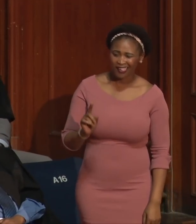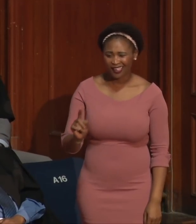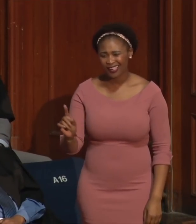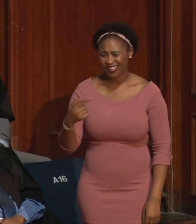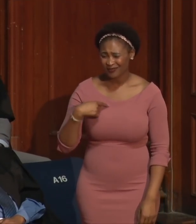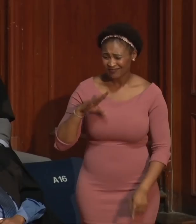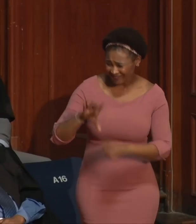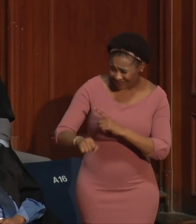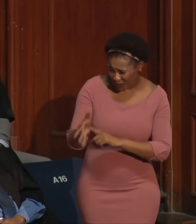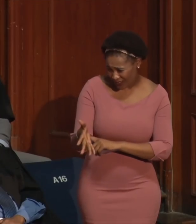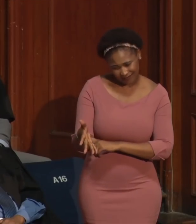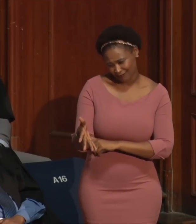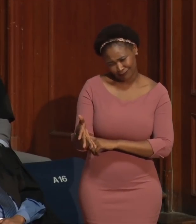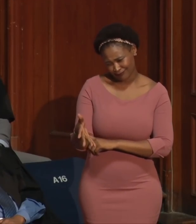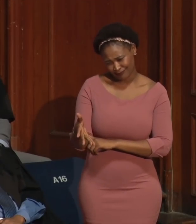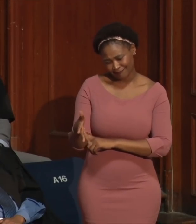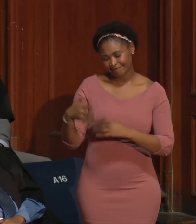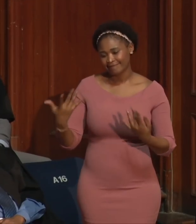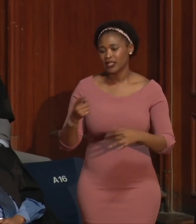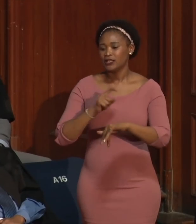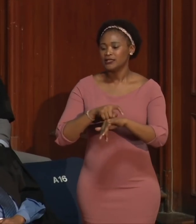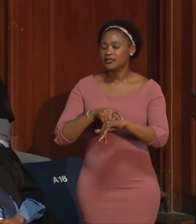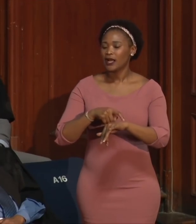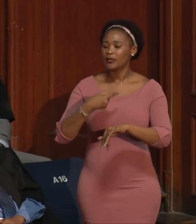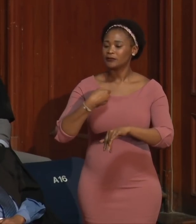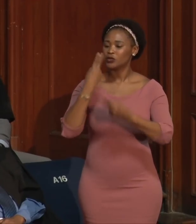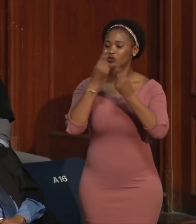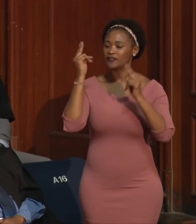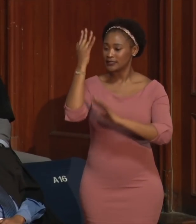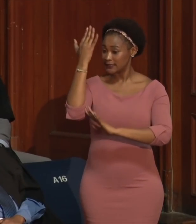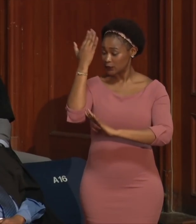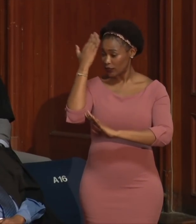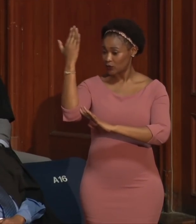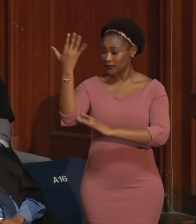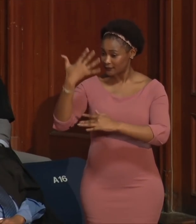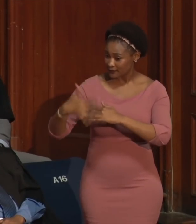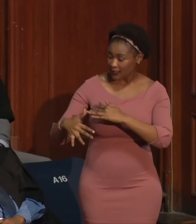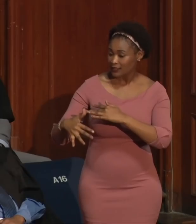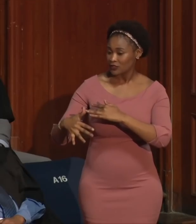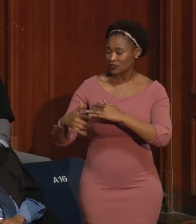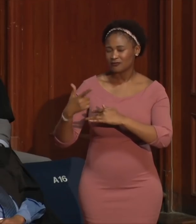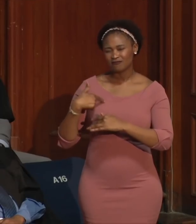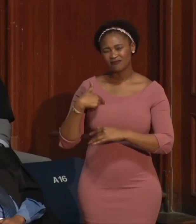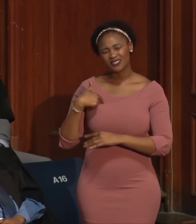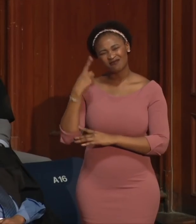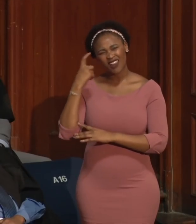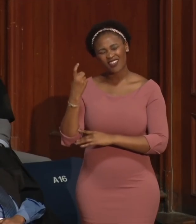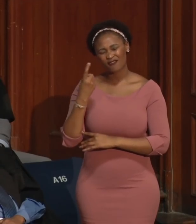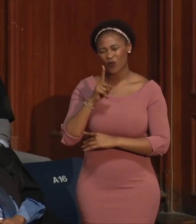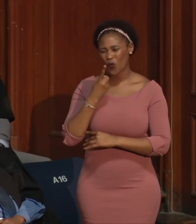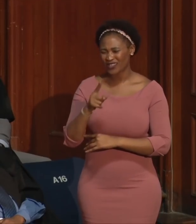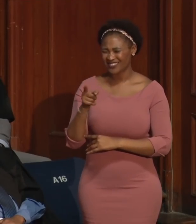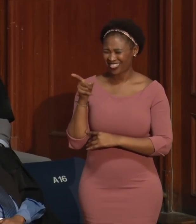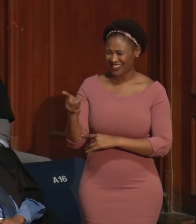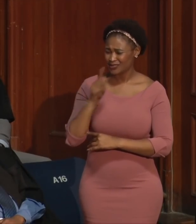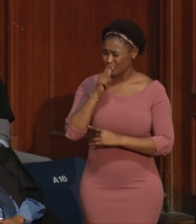make it. By the time I was university graduation, I was relatively convinced that this wasn't true,